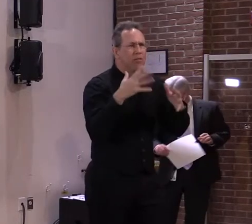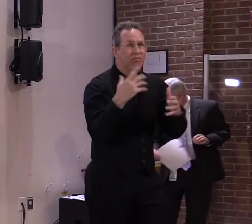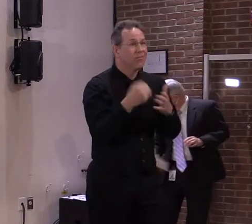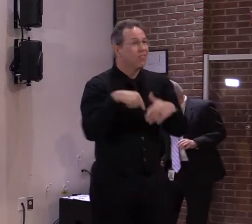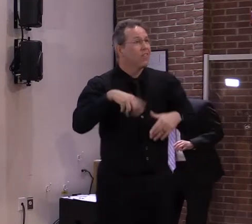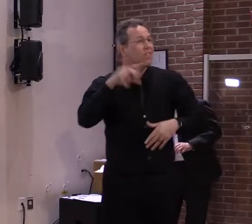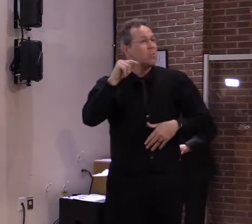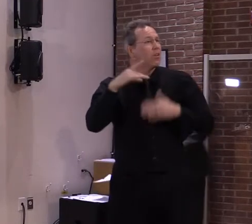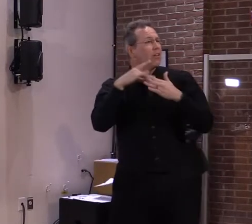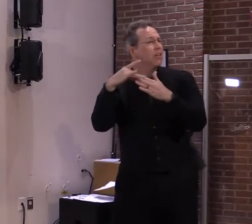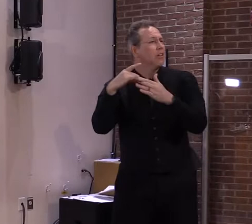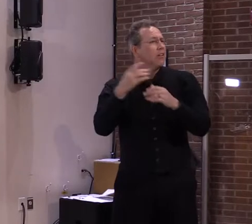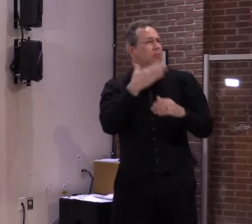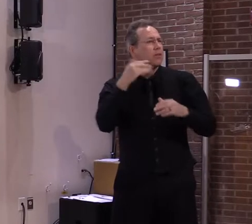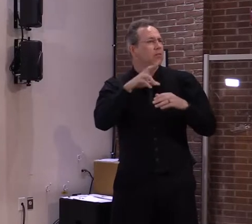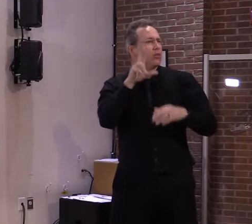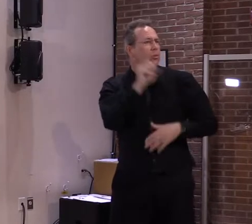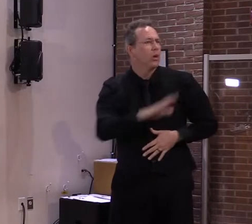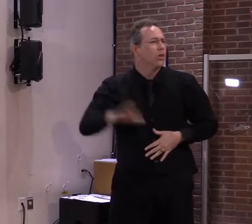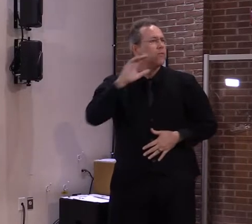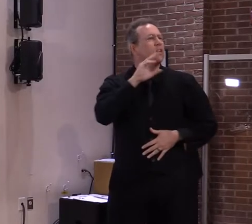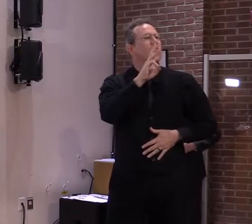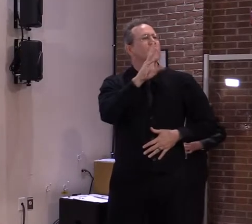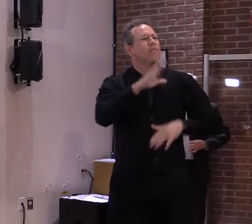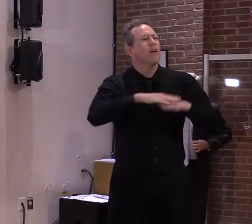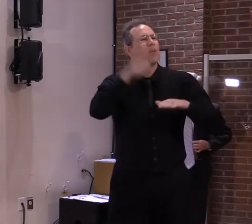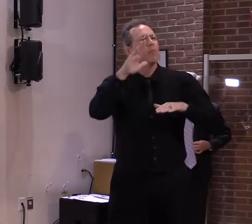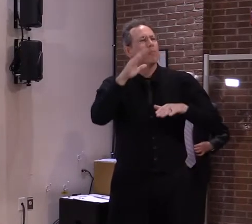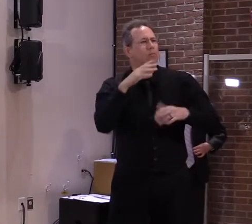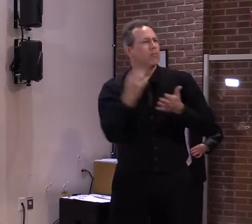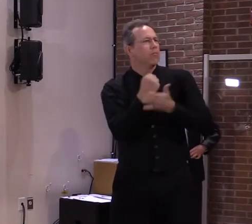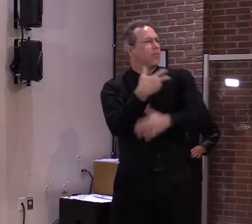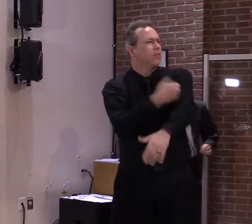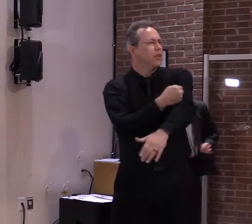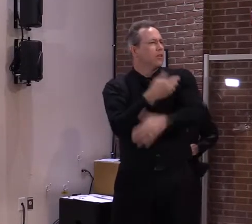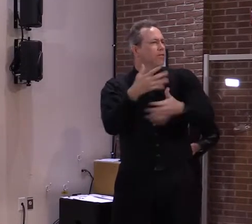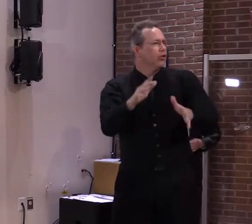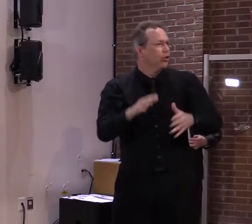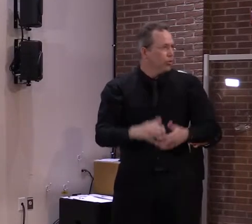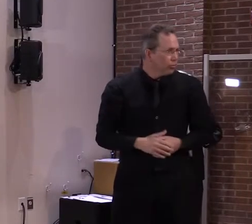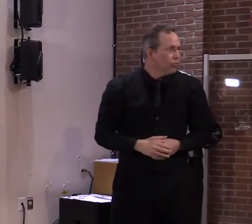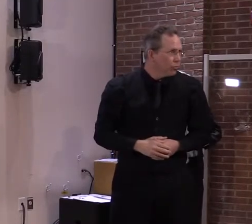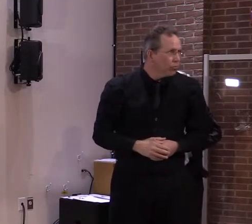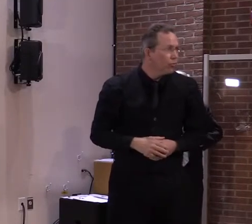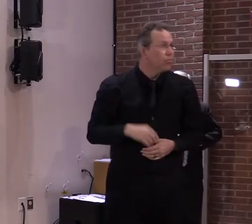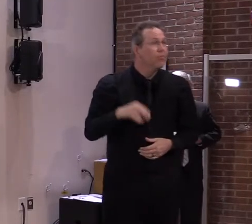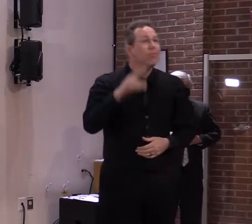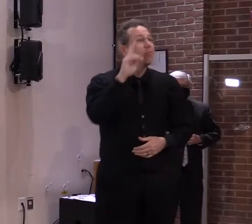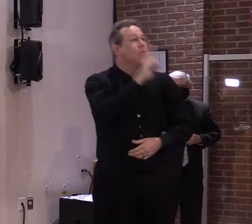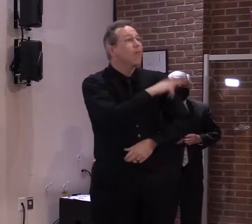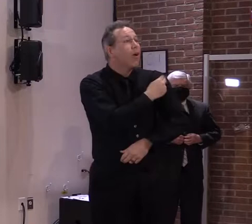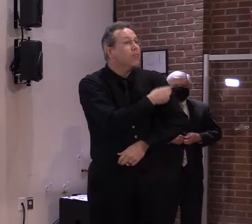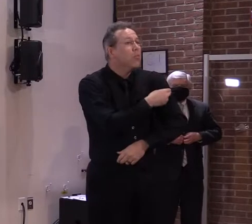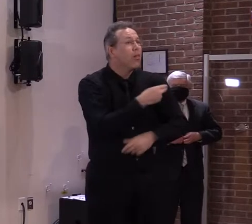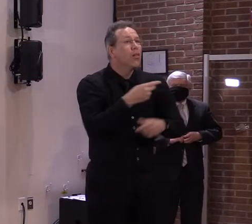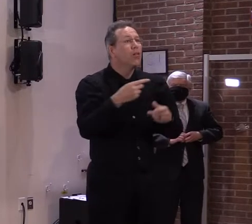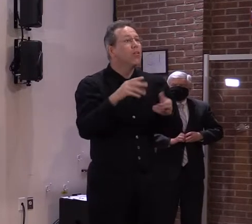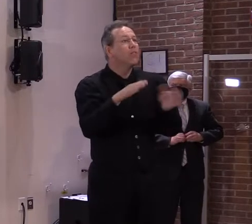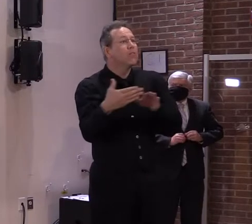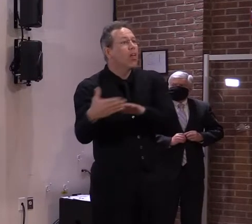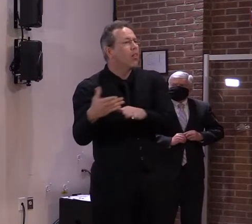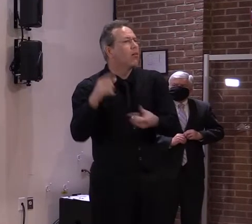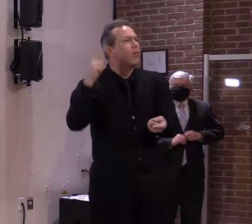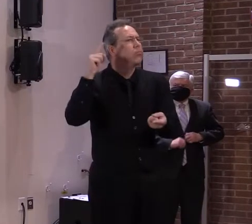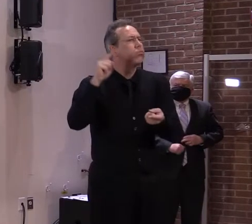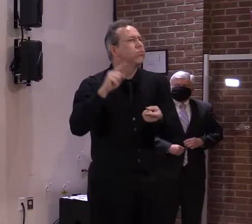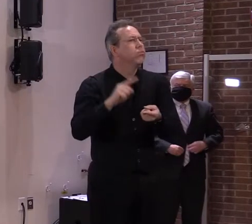cases have dropped dramatically in this age group, as have hospitalizations and deaths. That's exactly what we've been